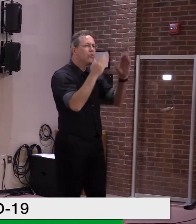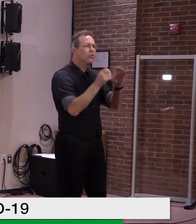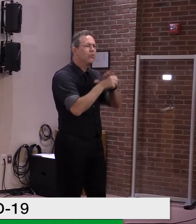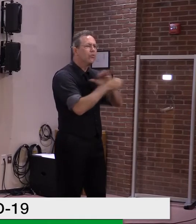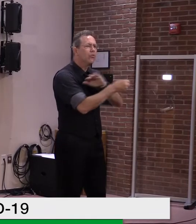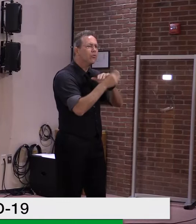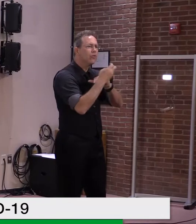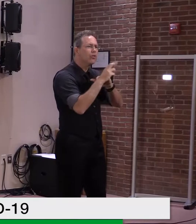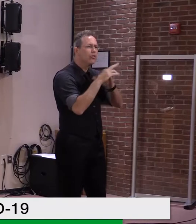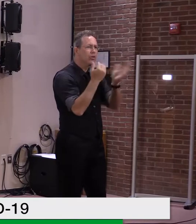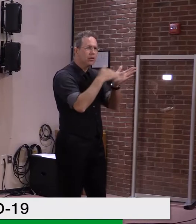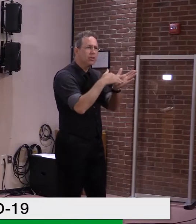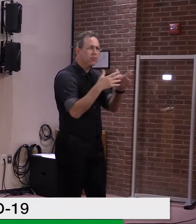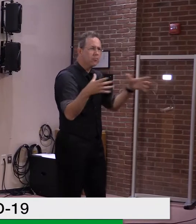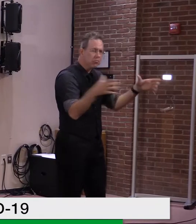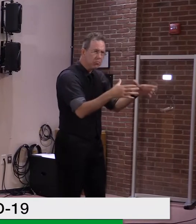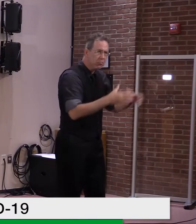program